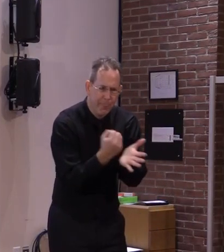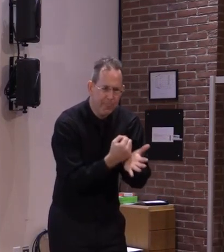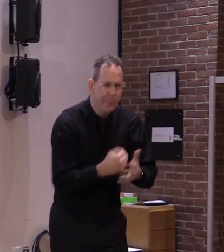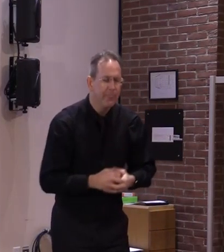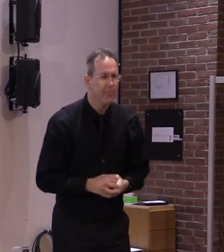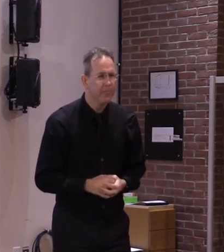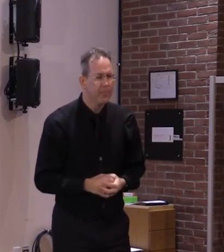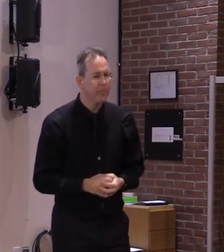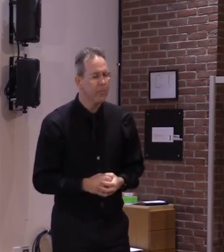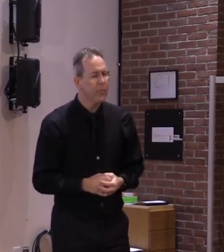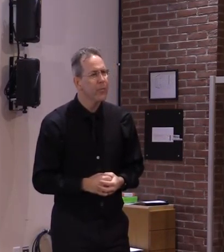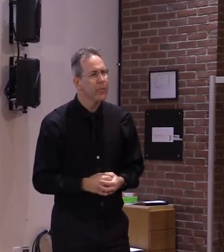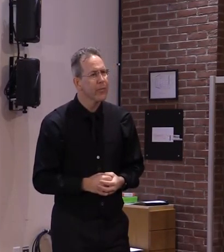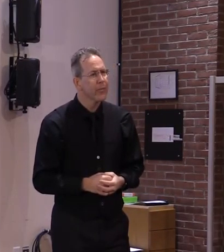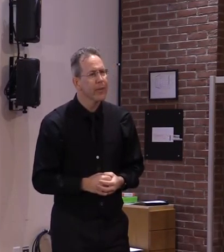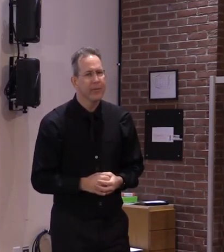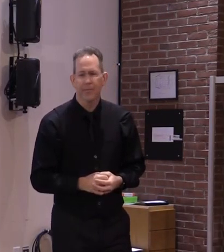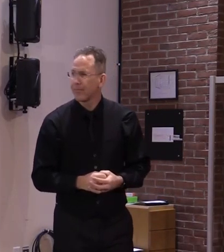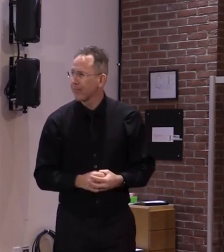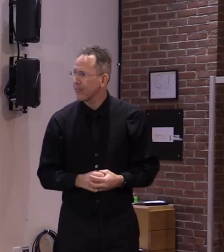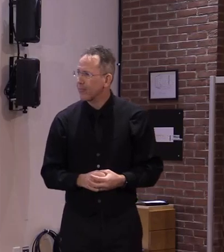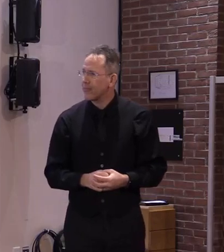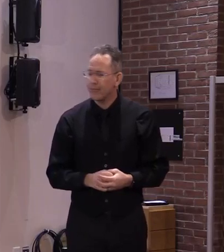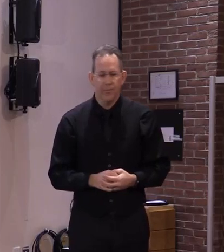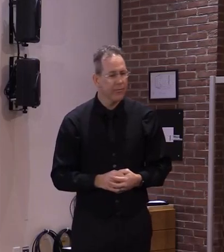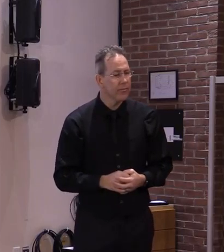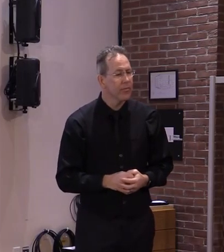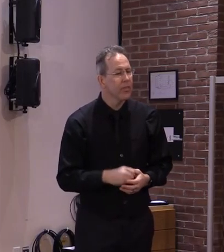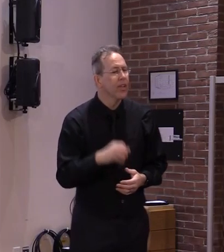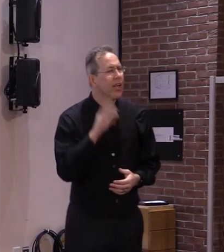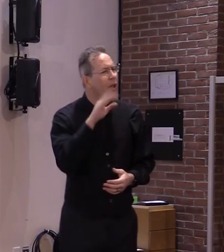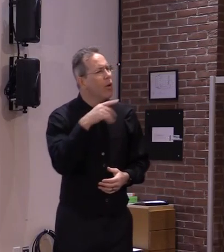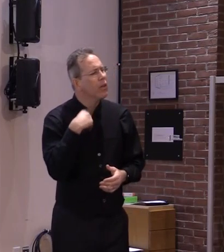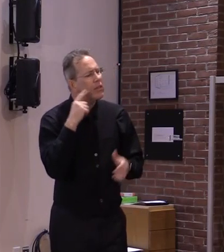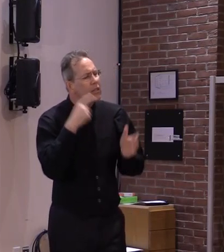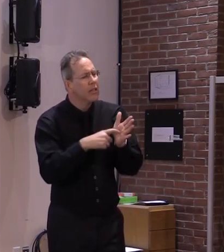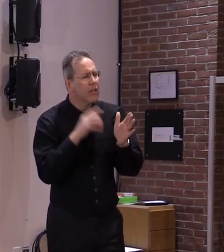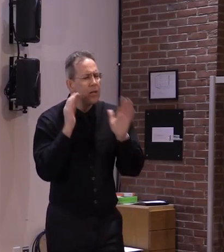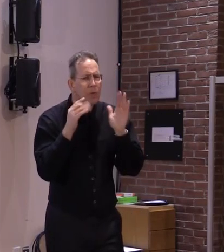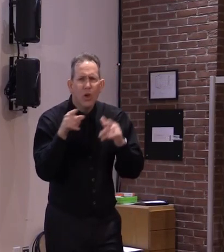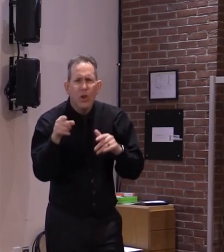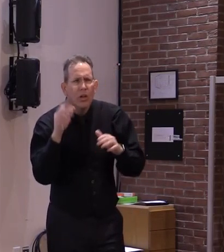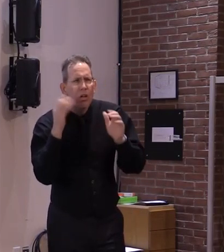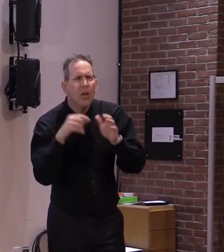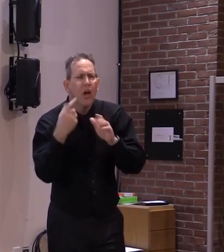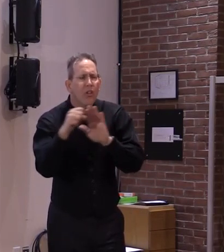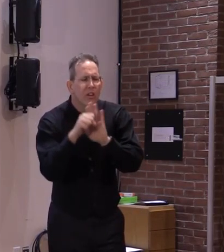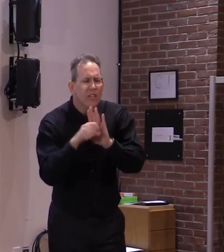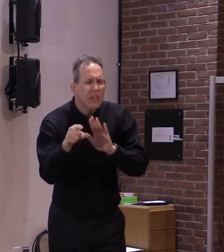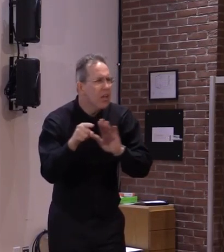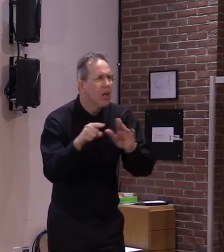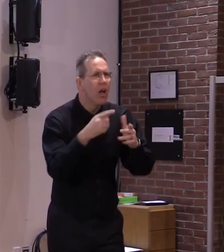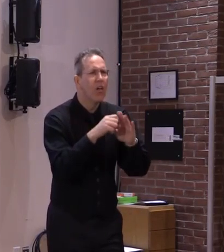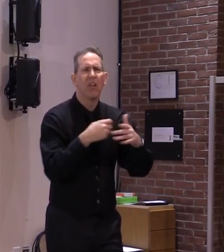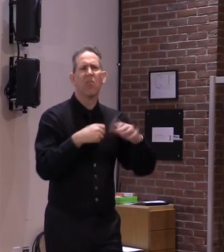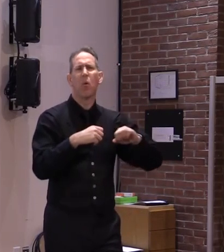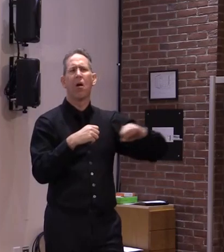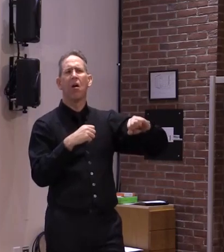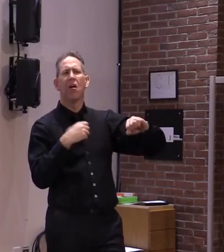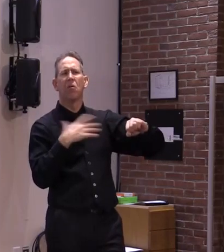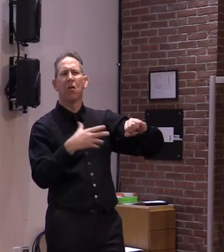willingness of each state's residents to get vaccinated in the first place and follow through on the requirements of vaccination. Here,